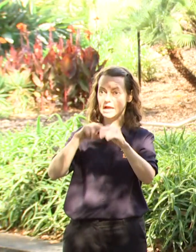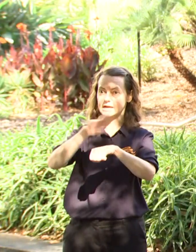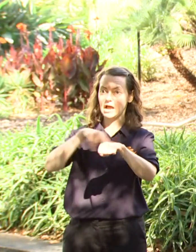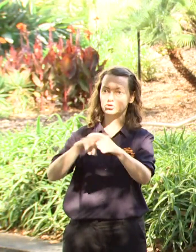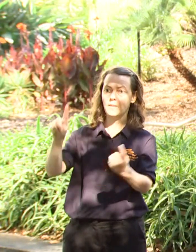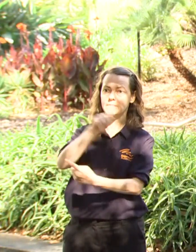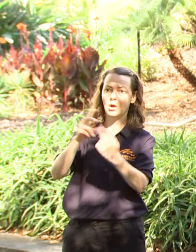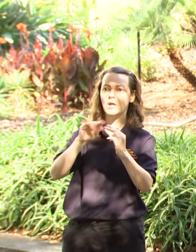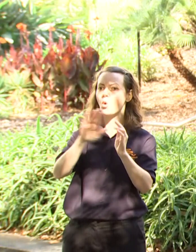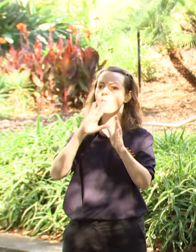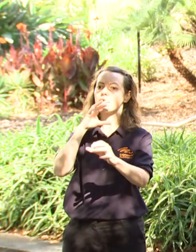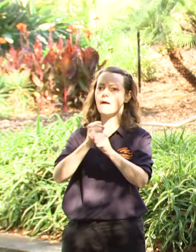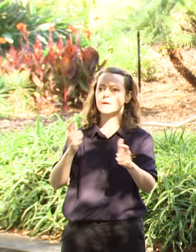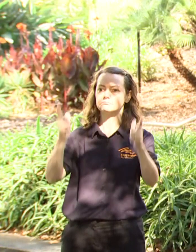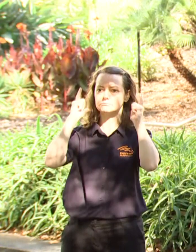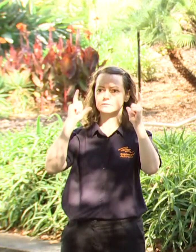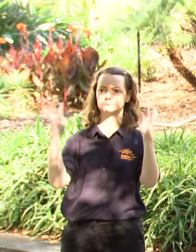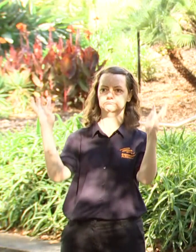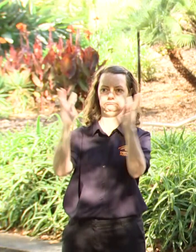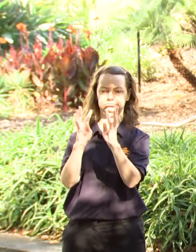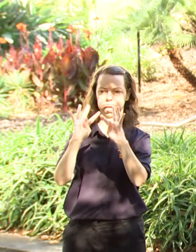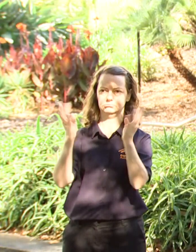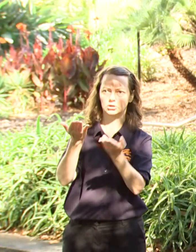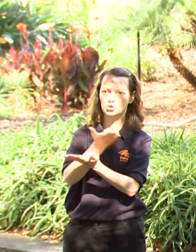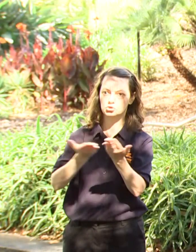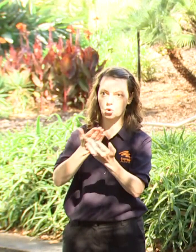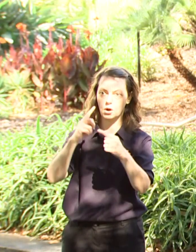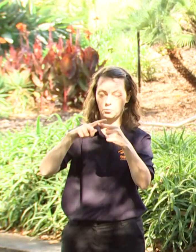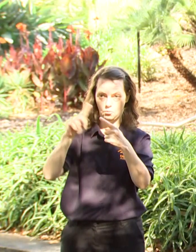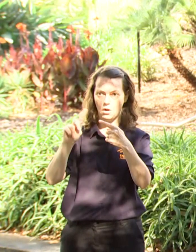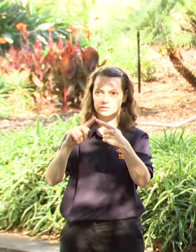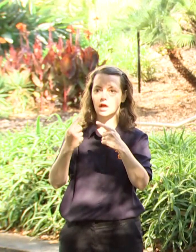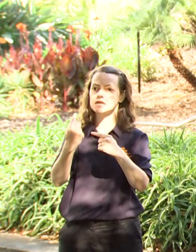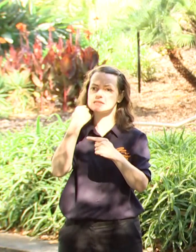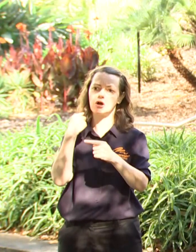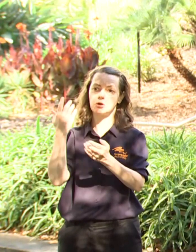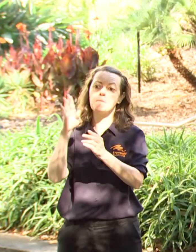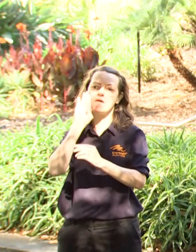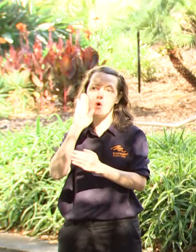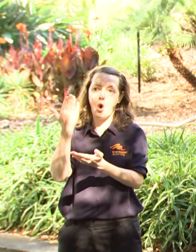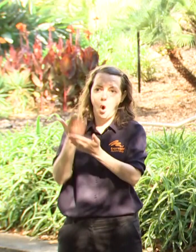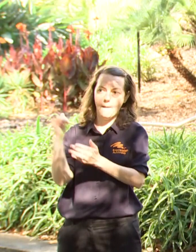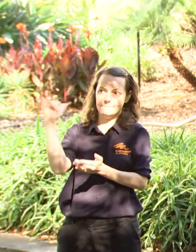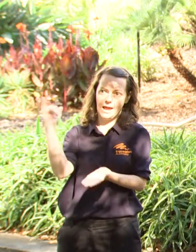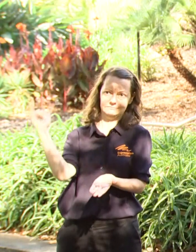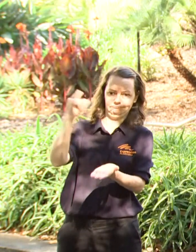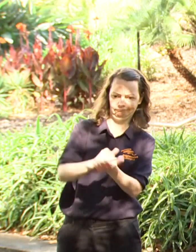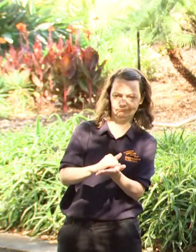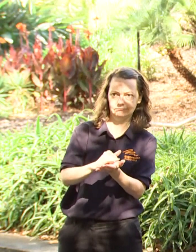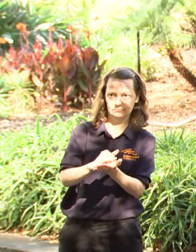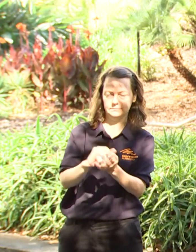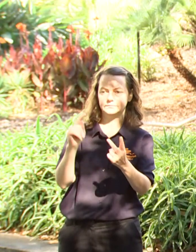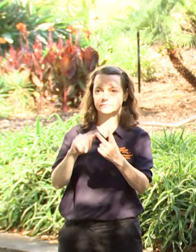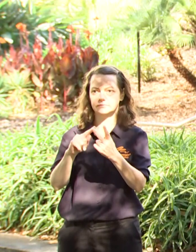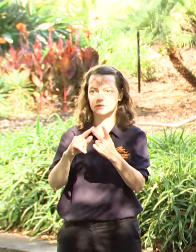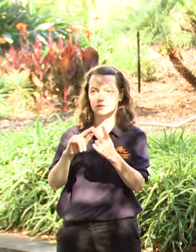will see issues like pre-flight testing, issues like flight crew being tested when they get here, being treated in effect